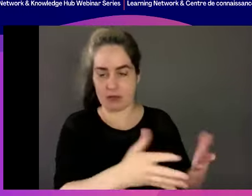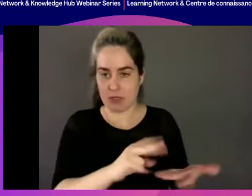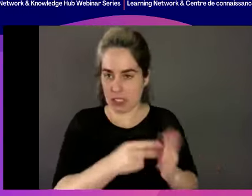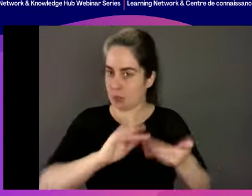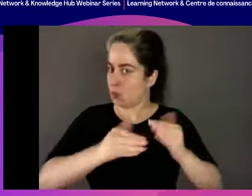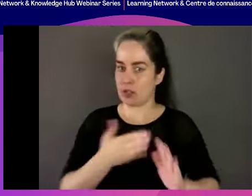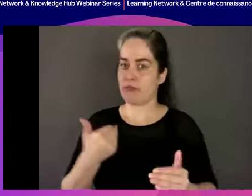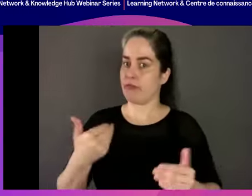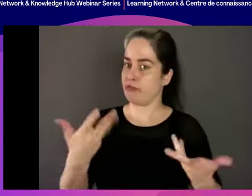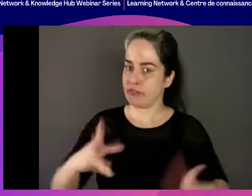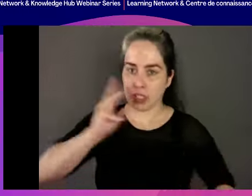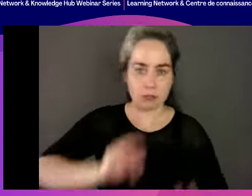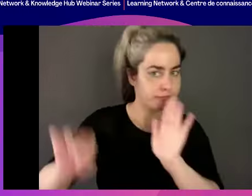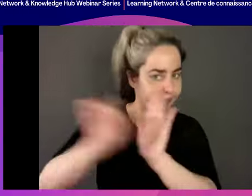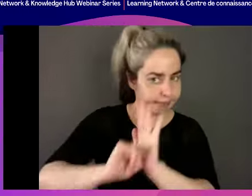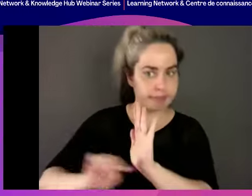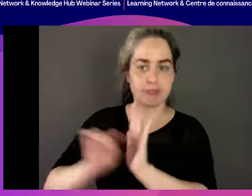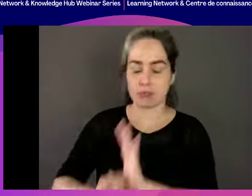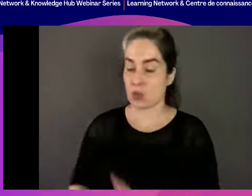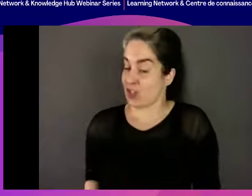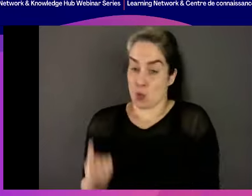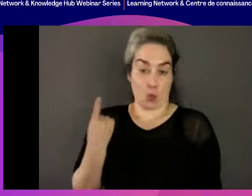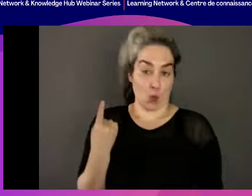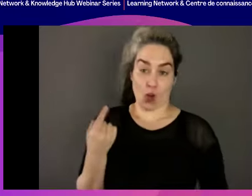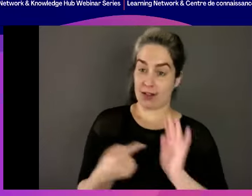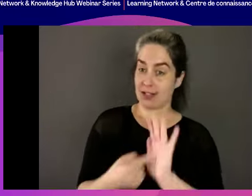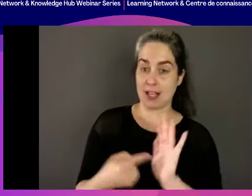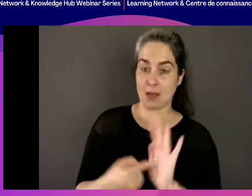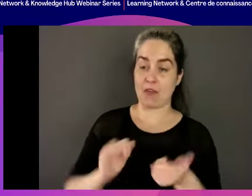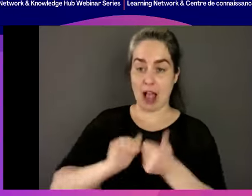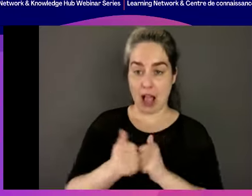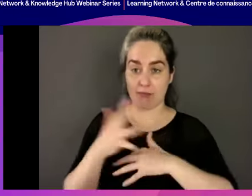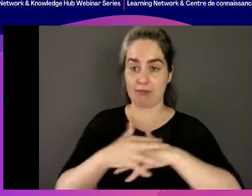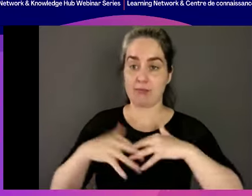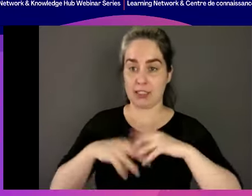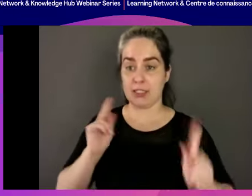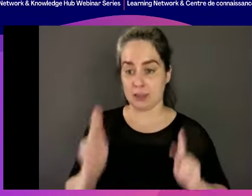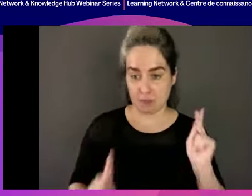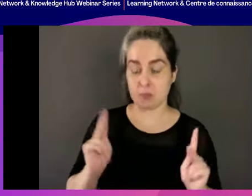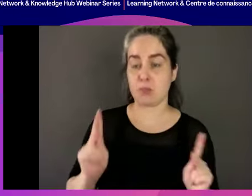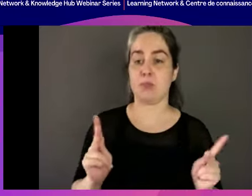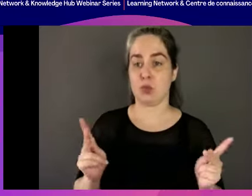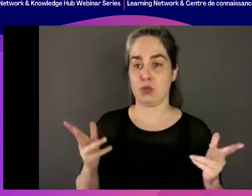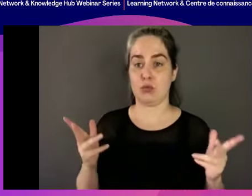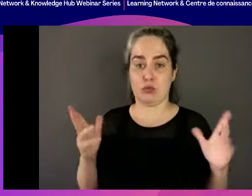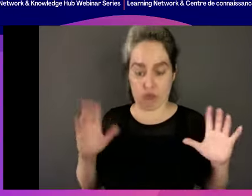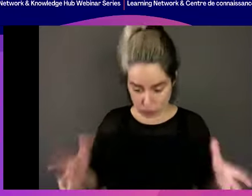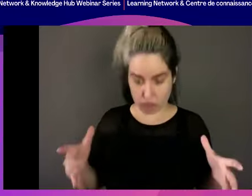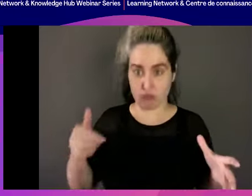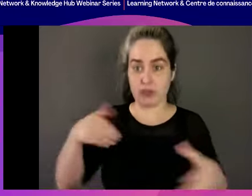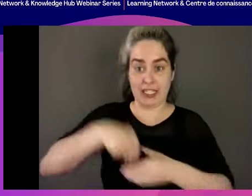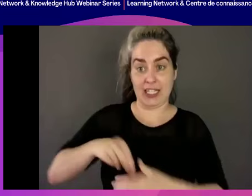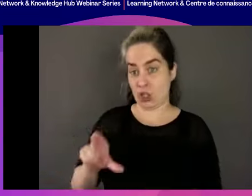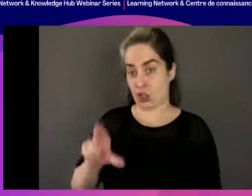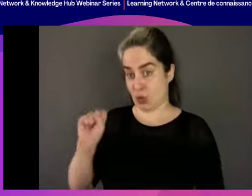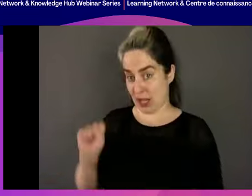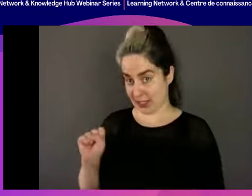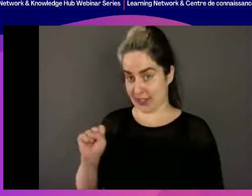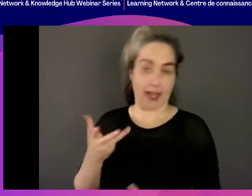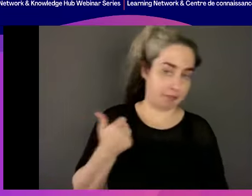This is just one example of First Nations families of an Indigenous group in the US and